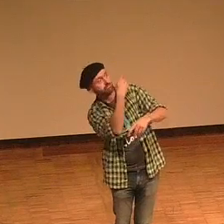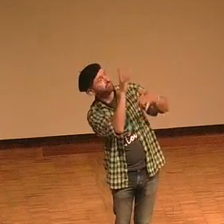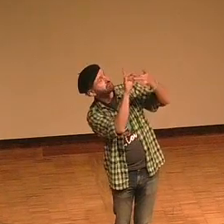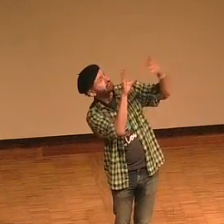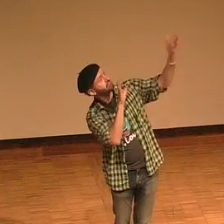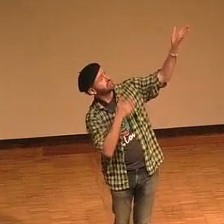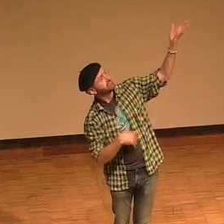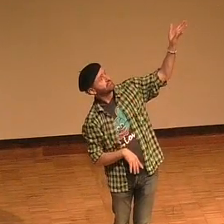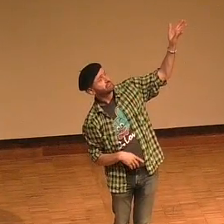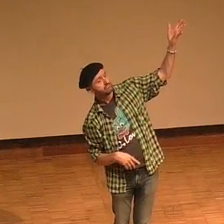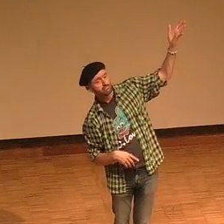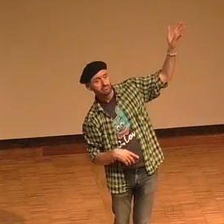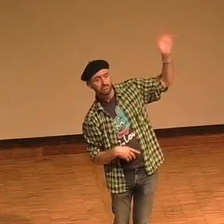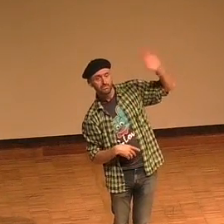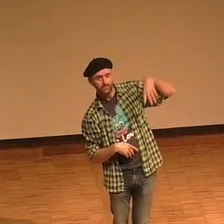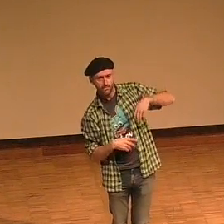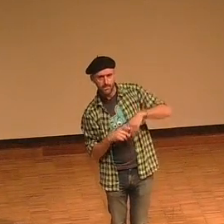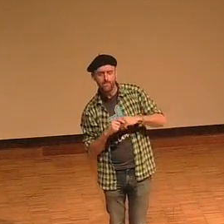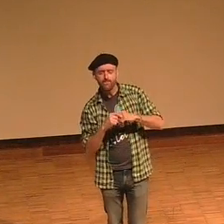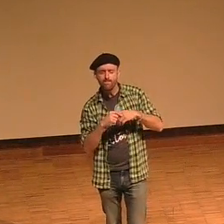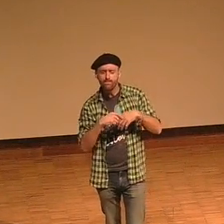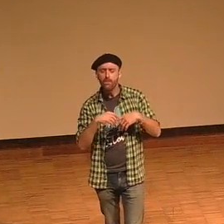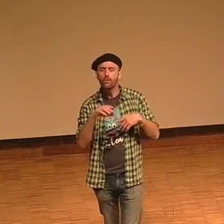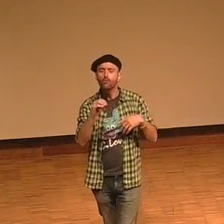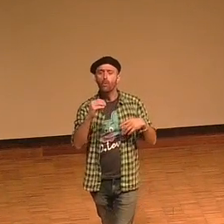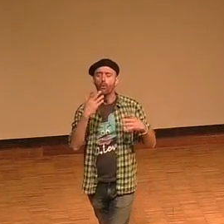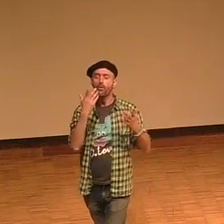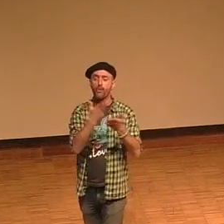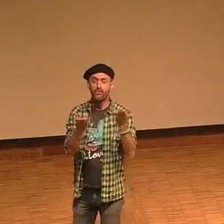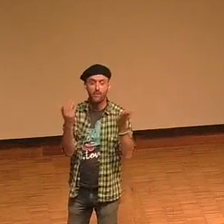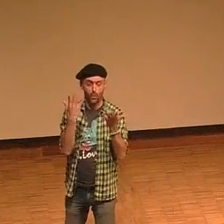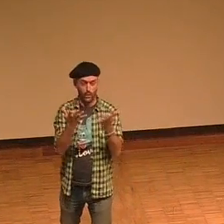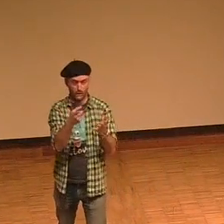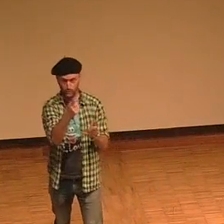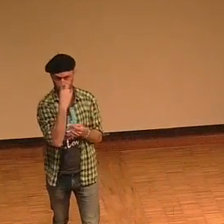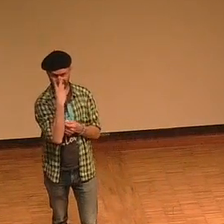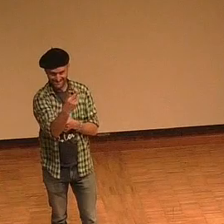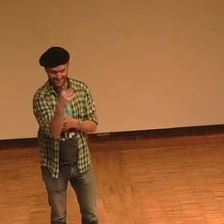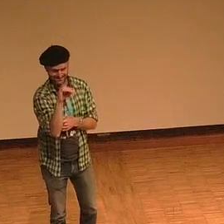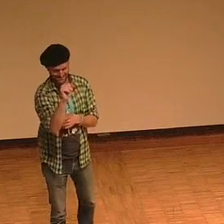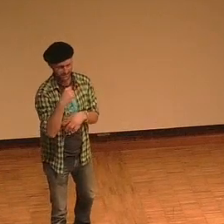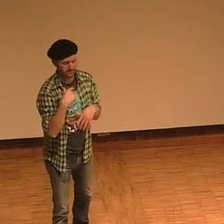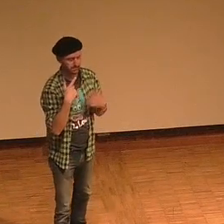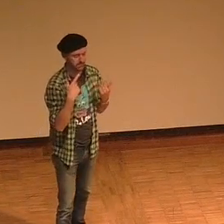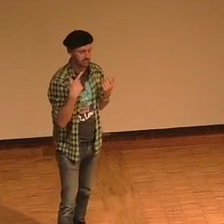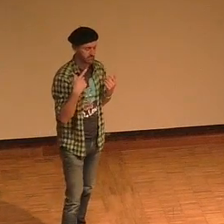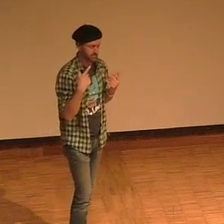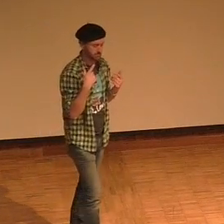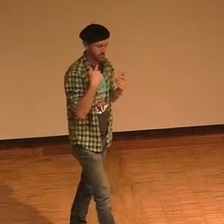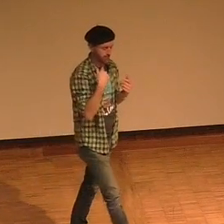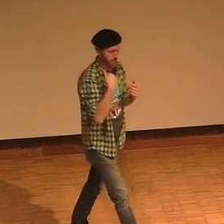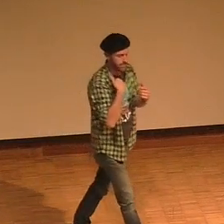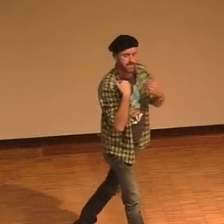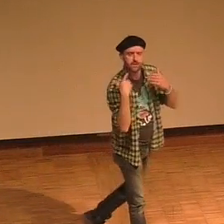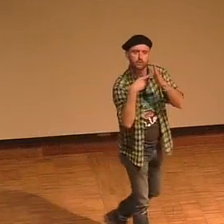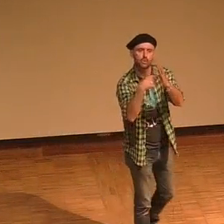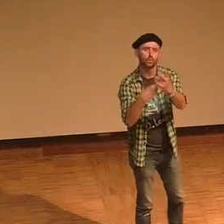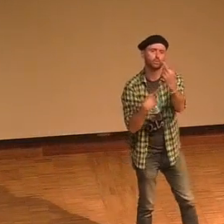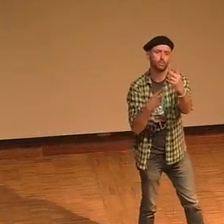And then it looks up at the tree, says its goodbye to the tree. And what you see then is,